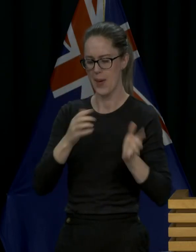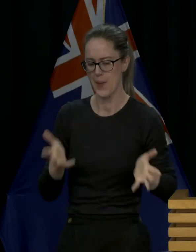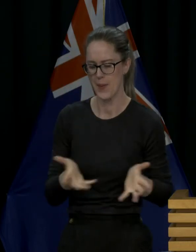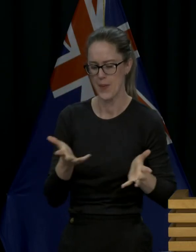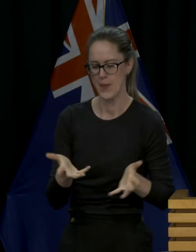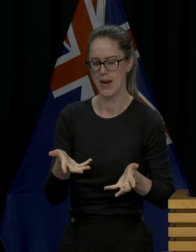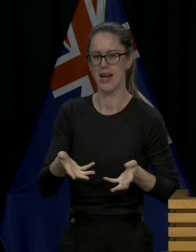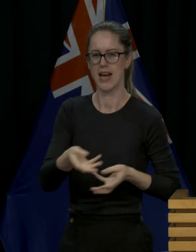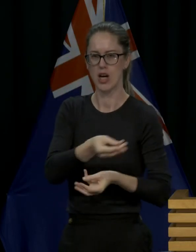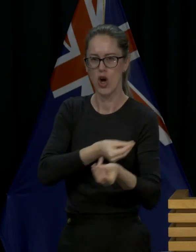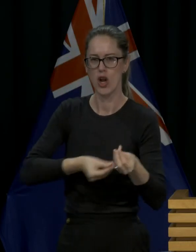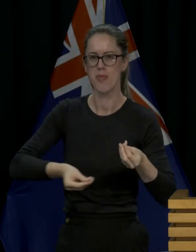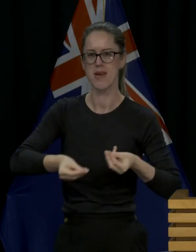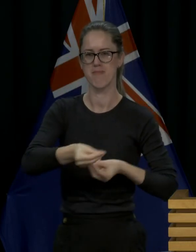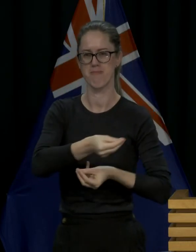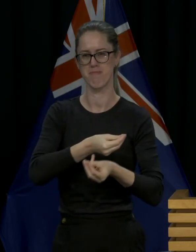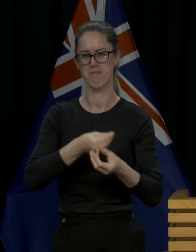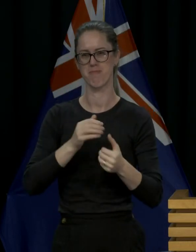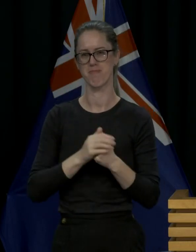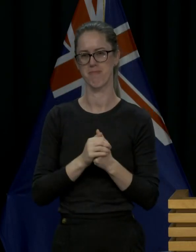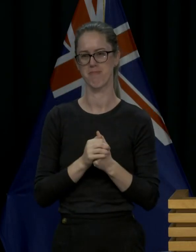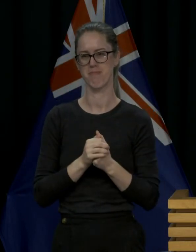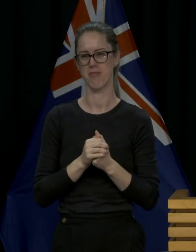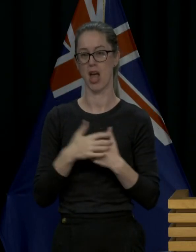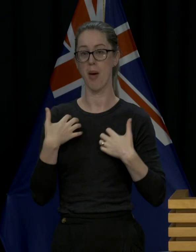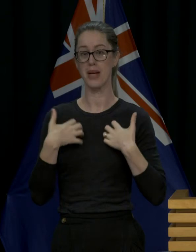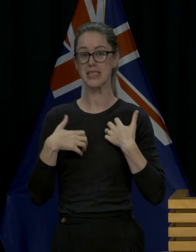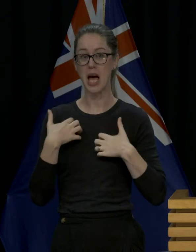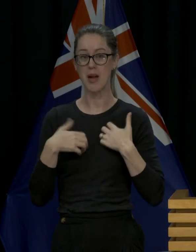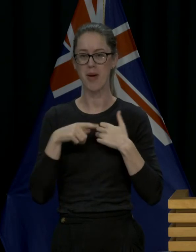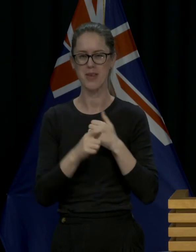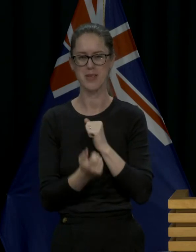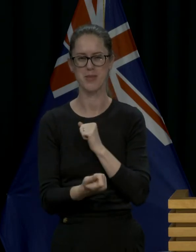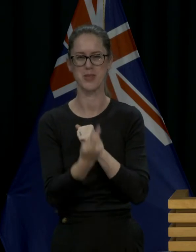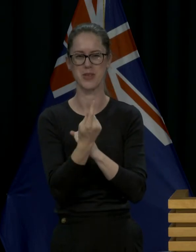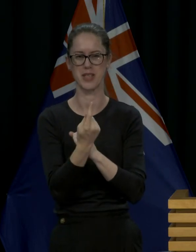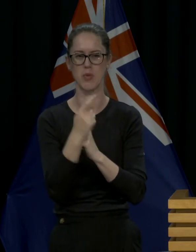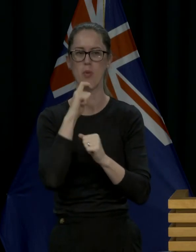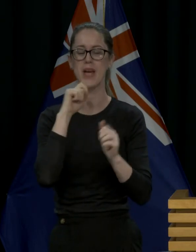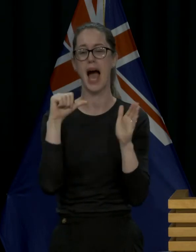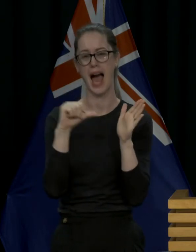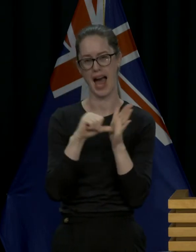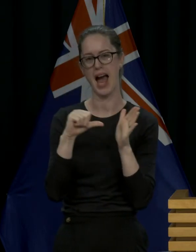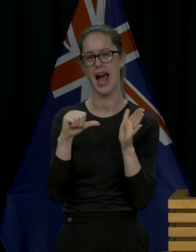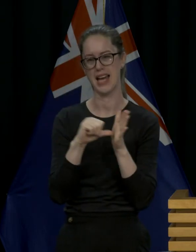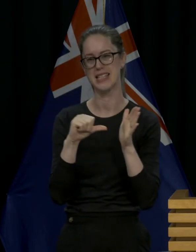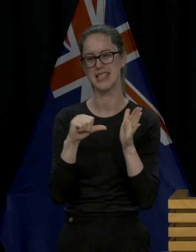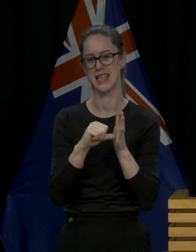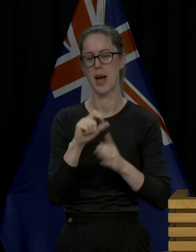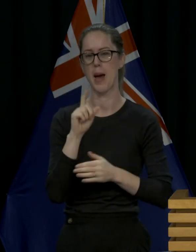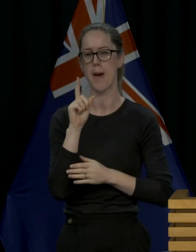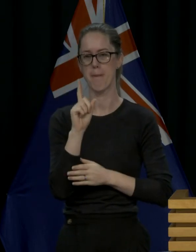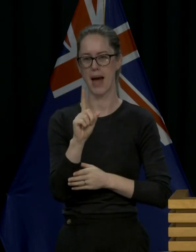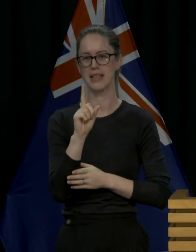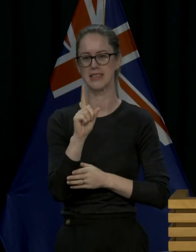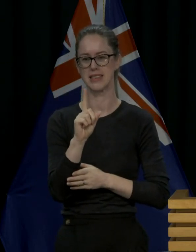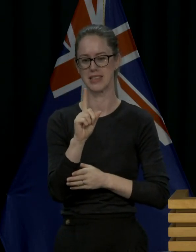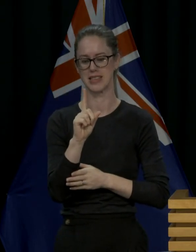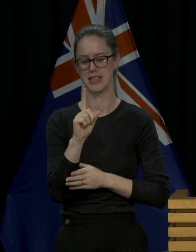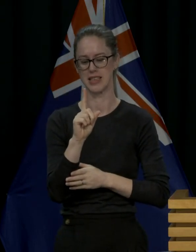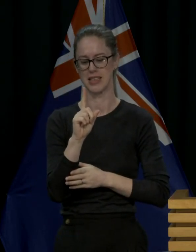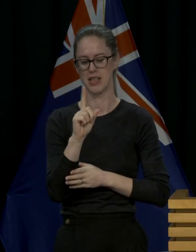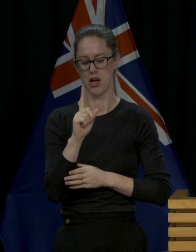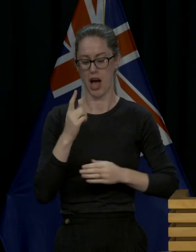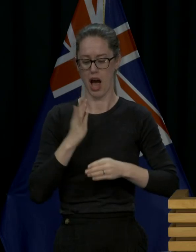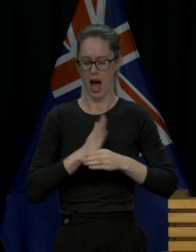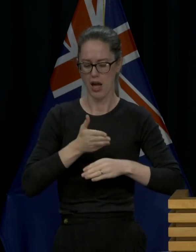recovery. I'm excited by the opportunities we have here. It will be hard, but the legacy that we can leave the